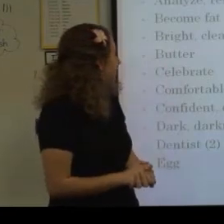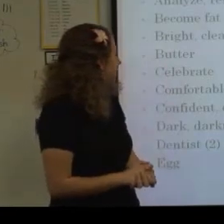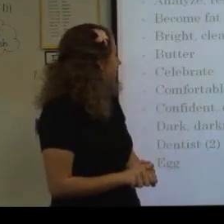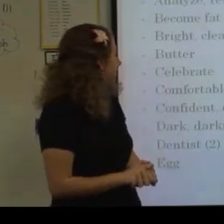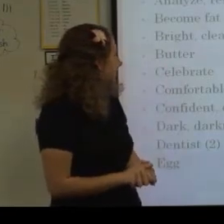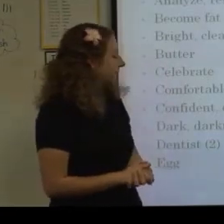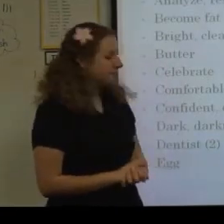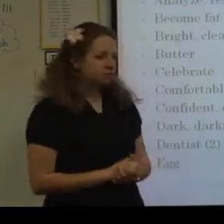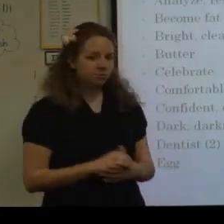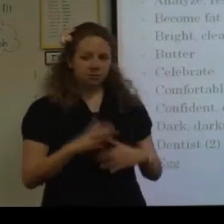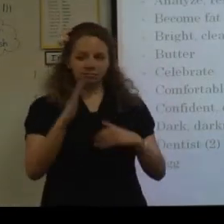And then comfortable.